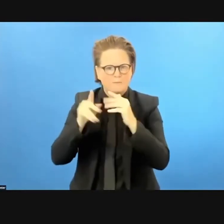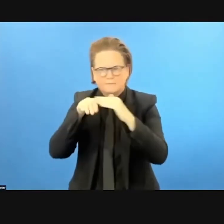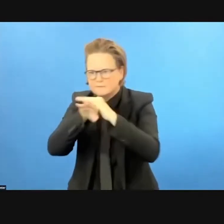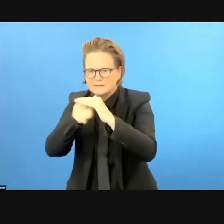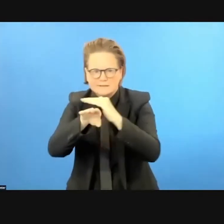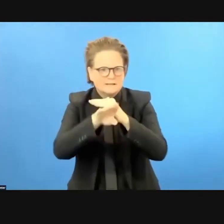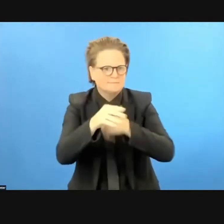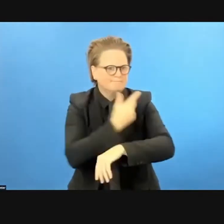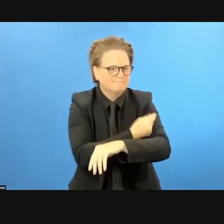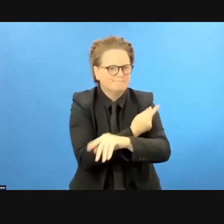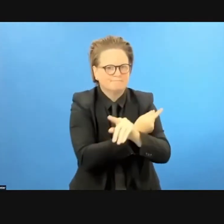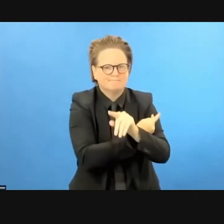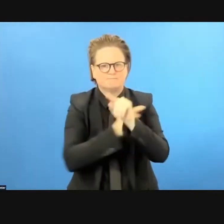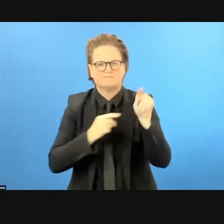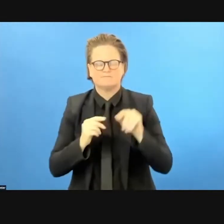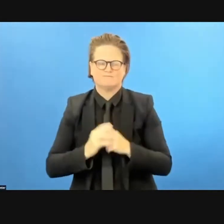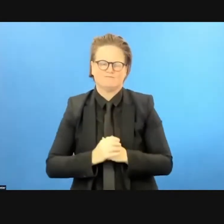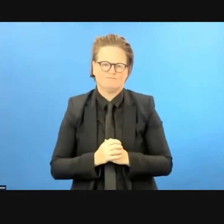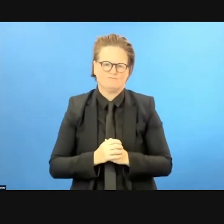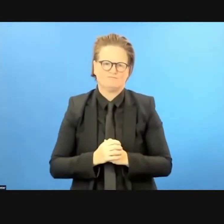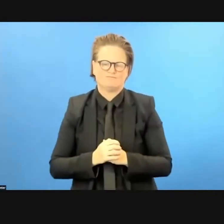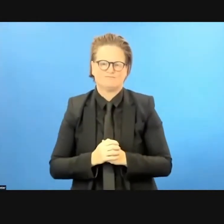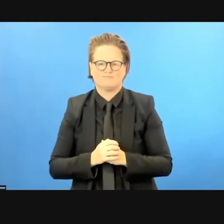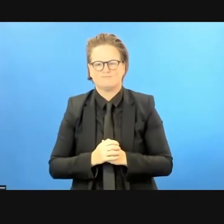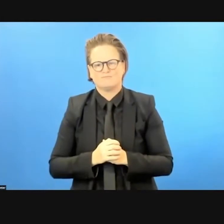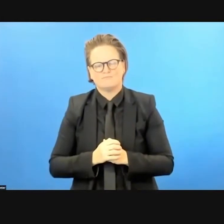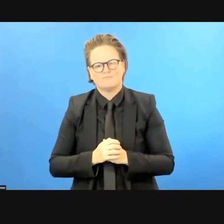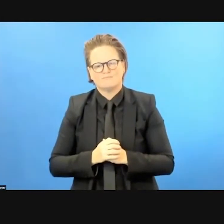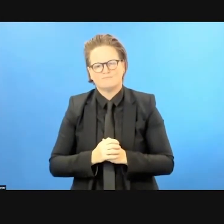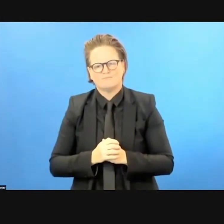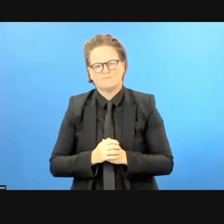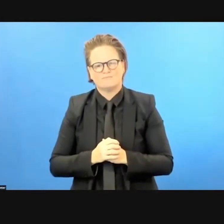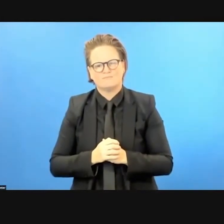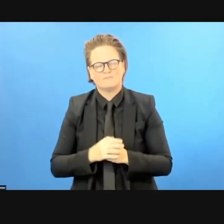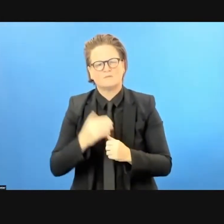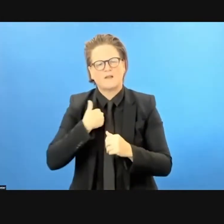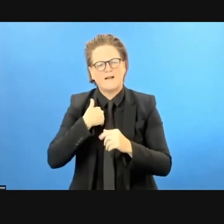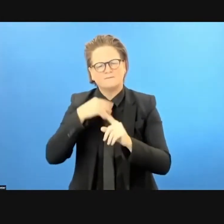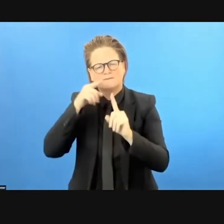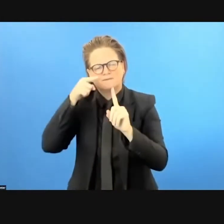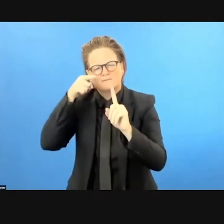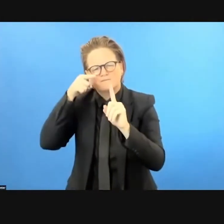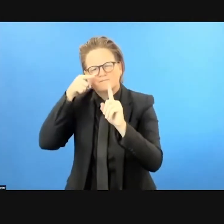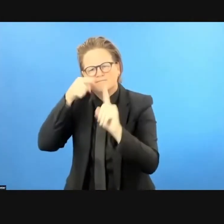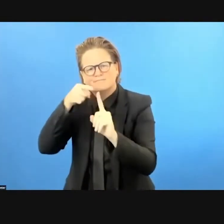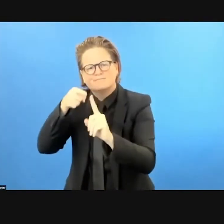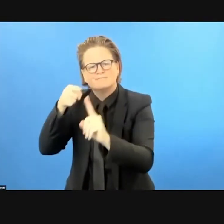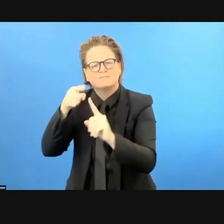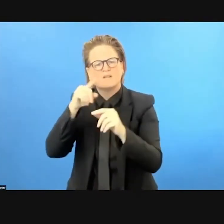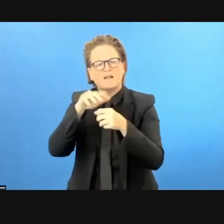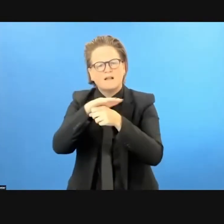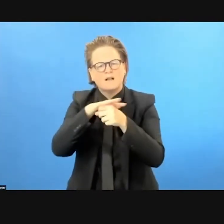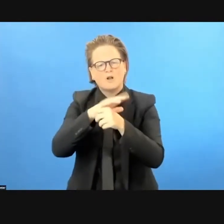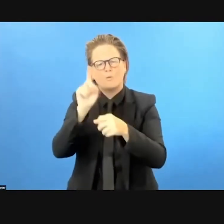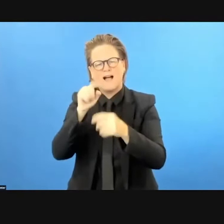mentioned, we are in specific neighborhoods trying to improve access by having clinic sites, neighborhood vaccine